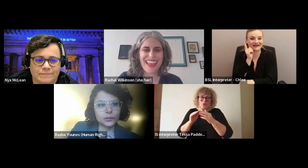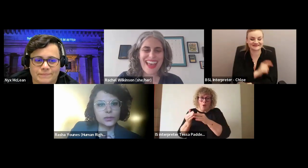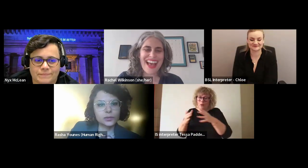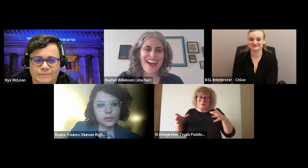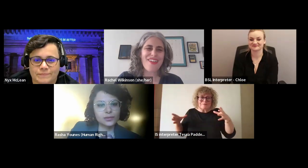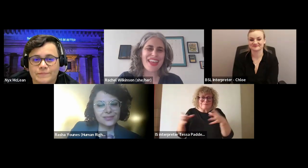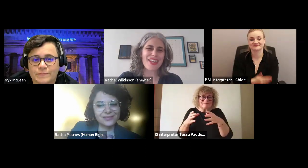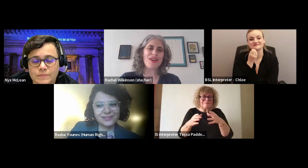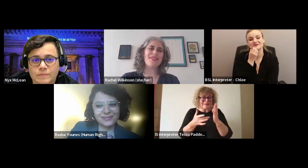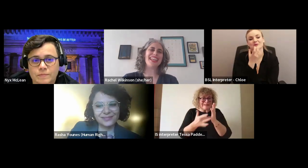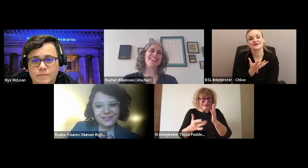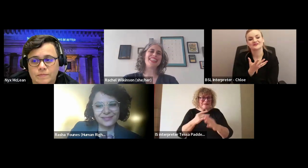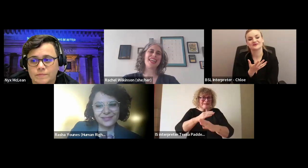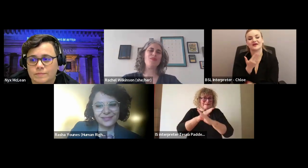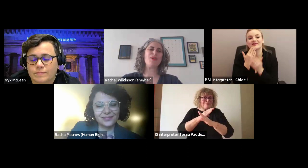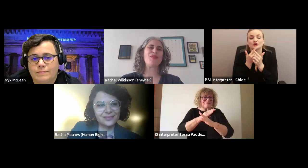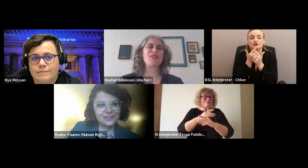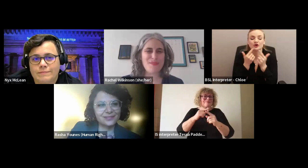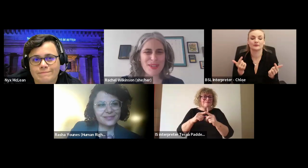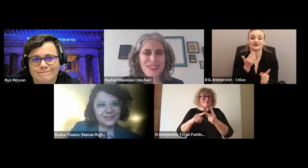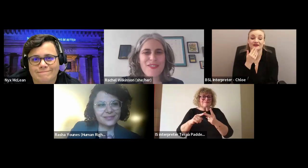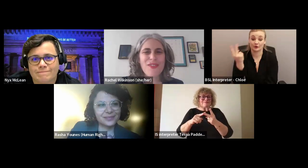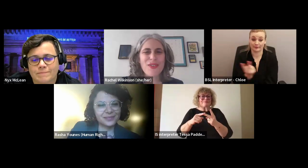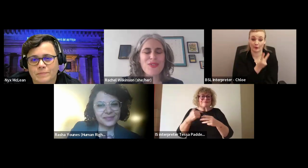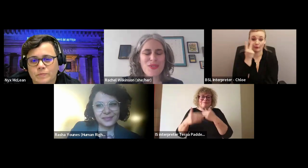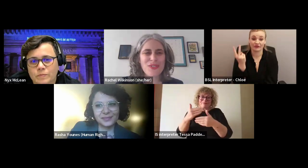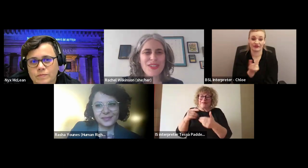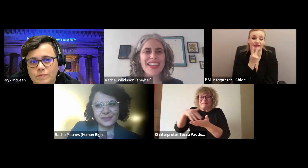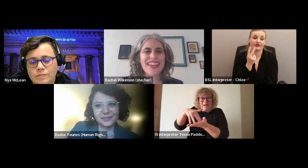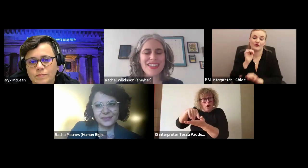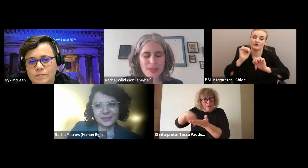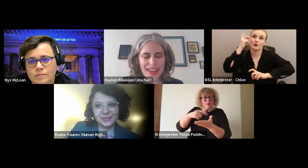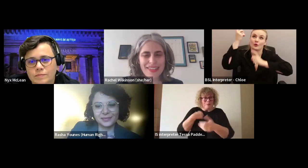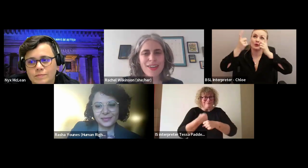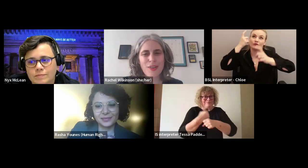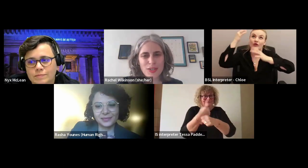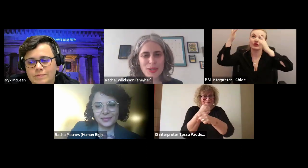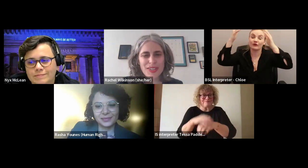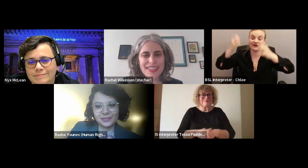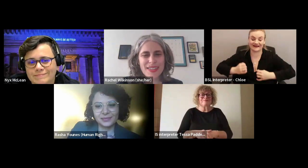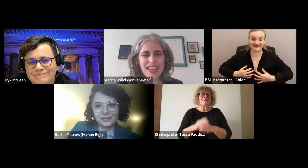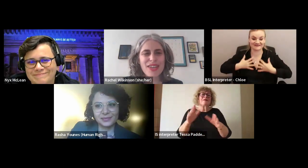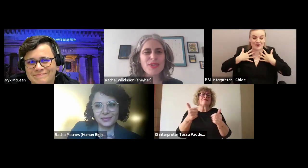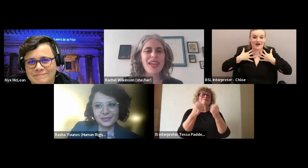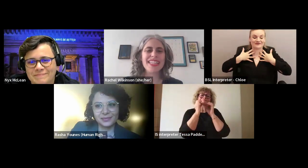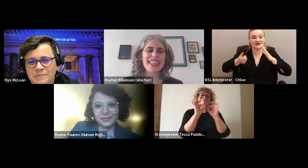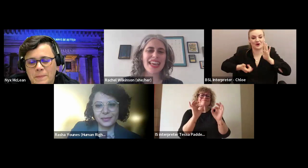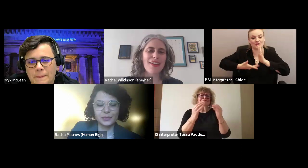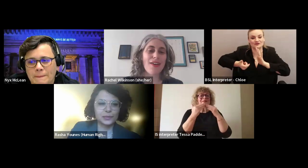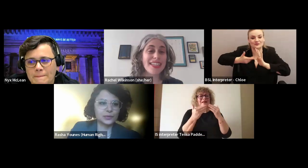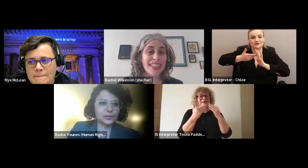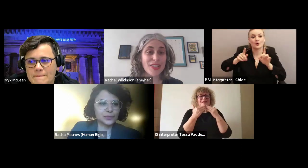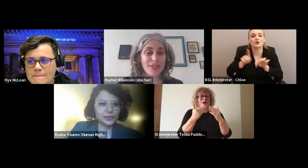Wonderful. On that note, I would like to thank you both so much for your thoughtful and inspiring contributions. I'd also like